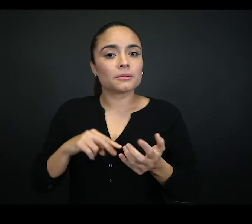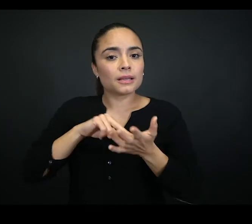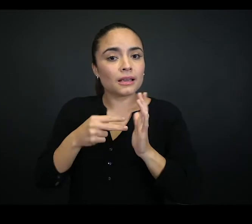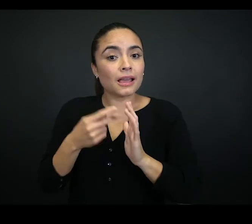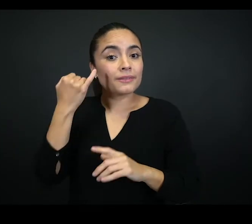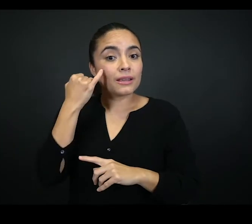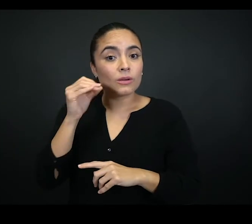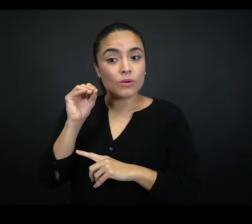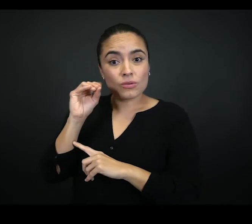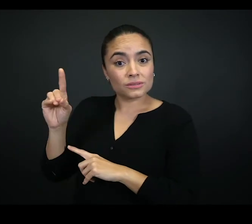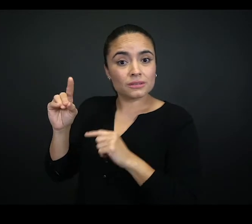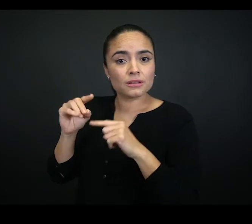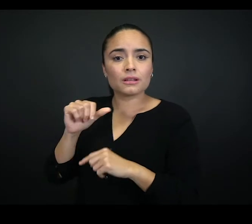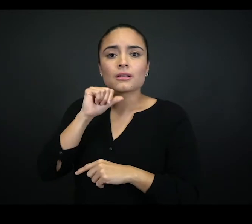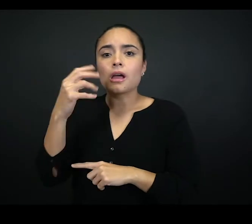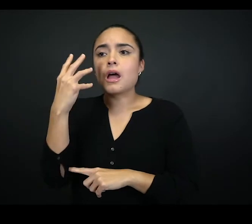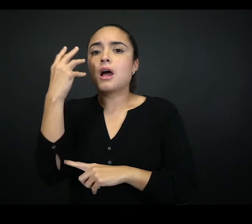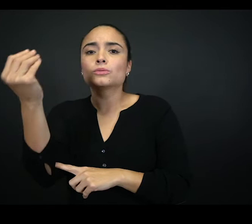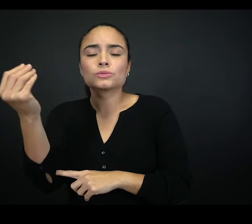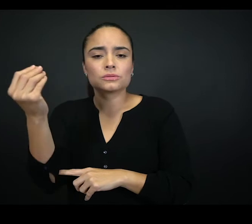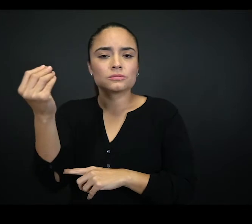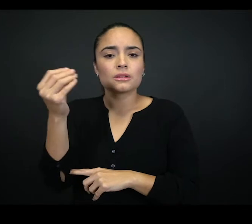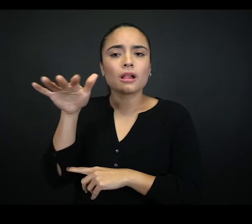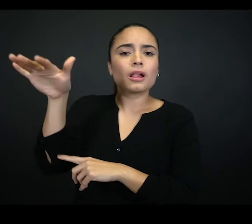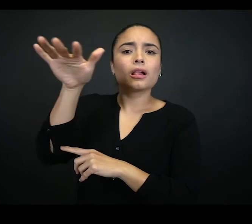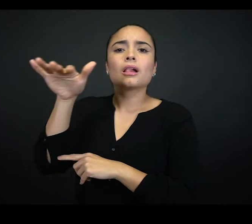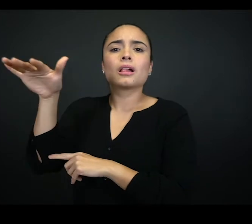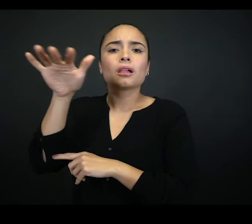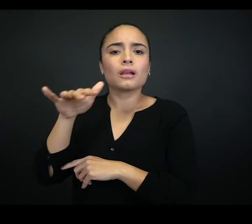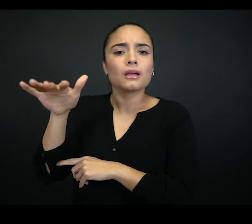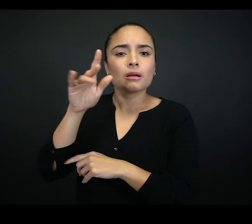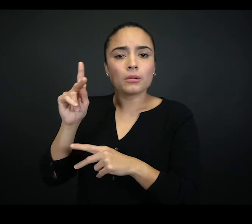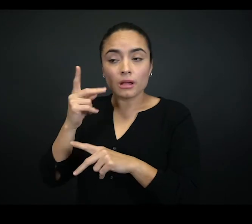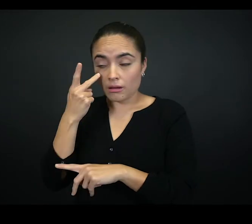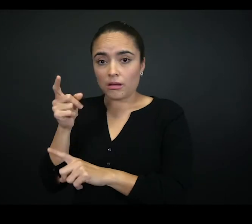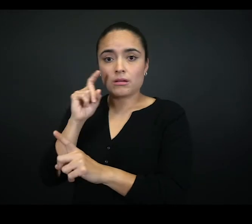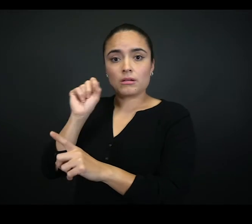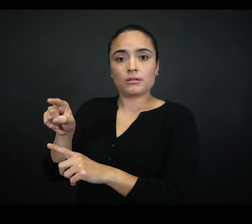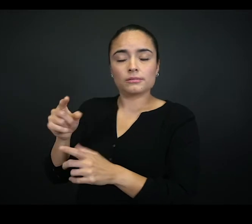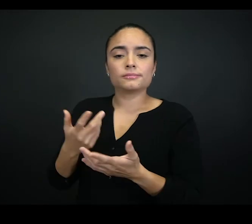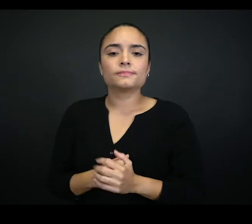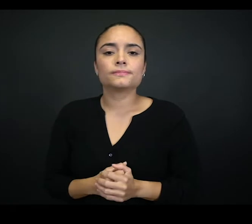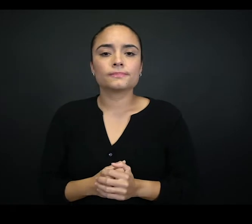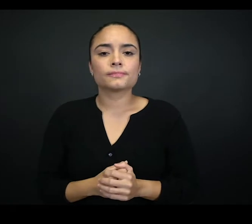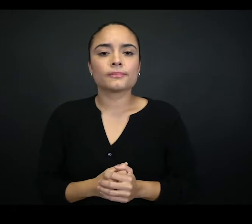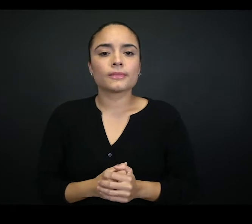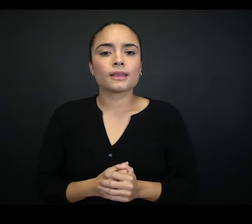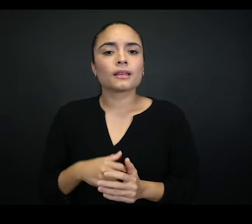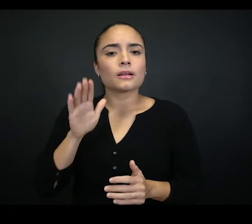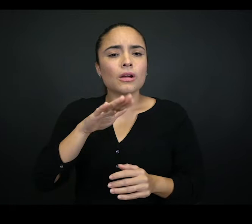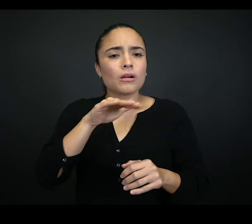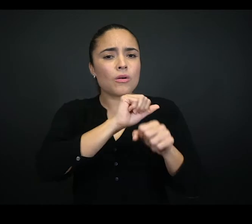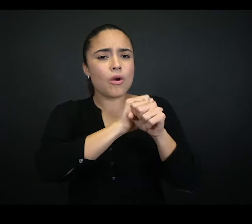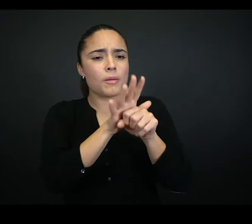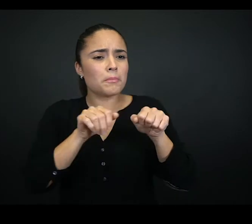has the COVID-19 pandemic affected the lives of people who use drugs and their social determinants of health? So unfortunately, I